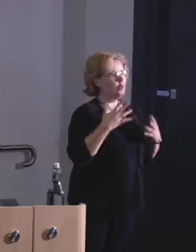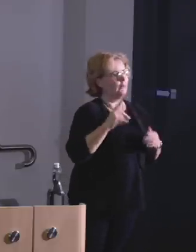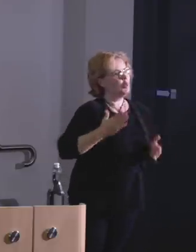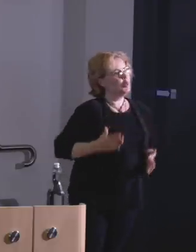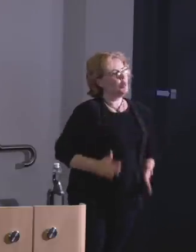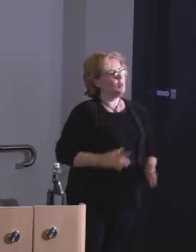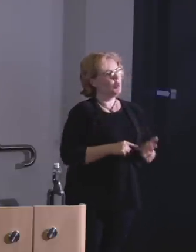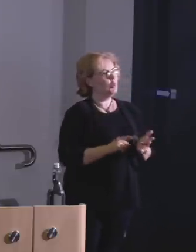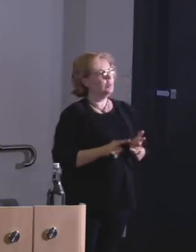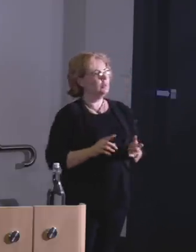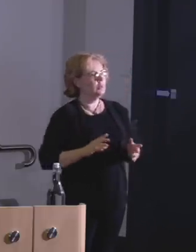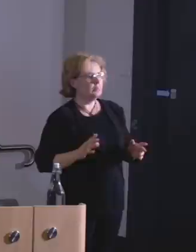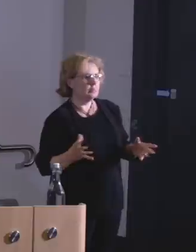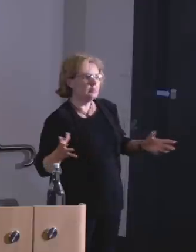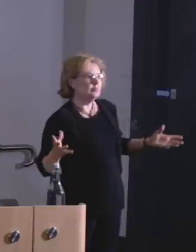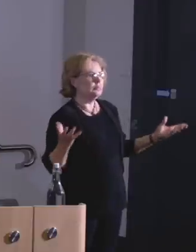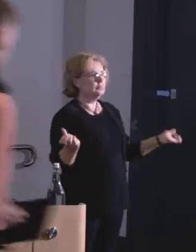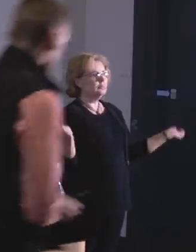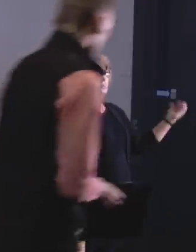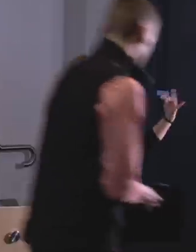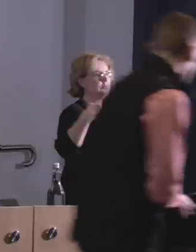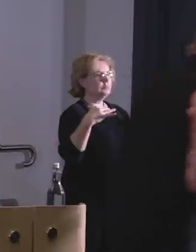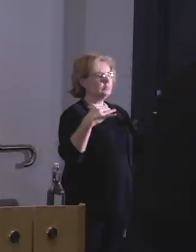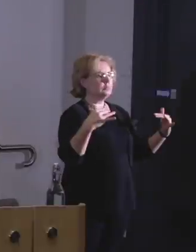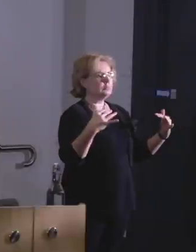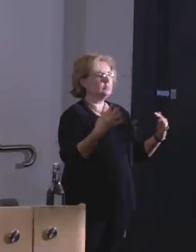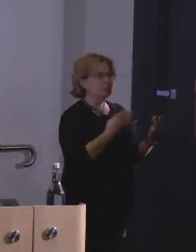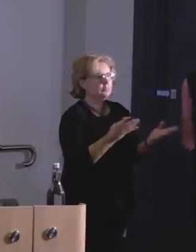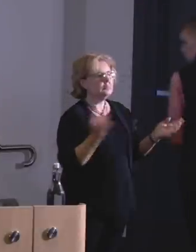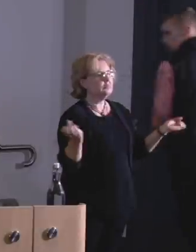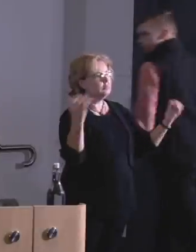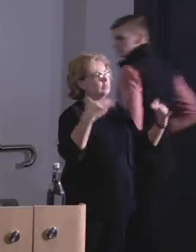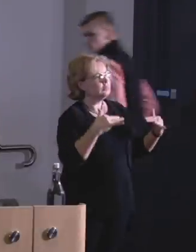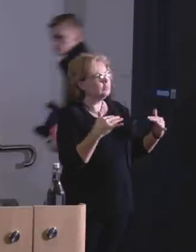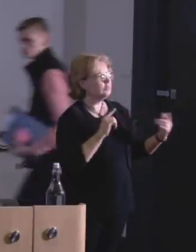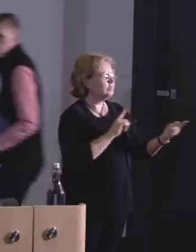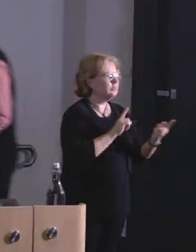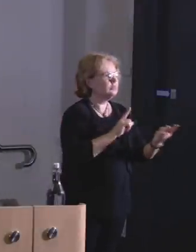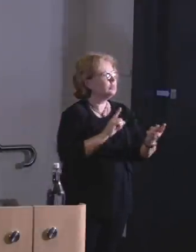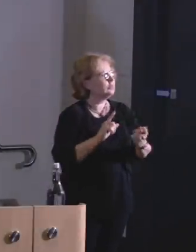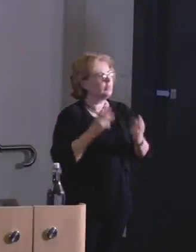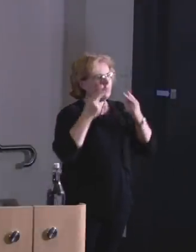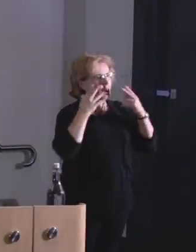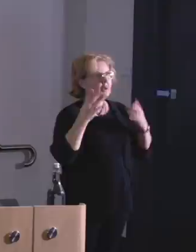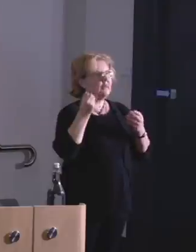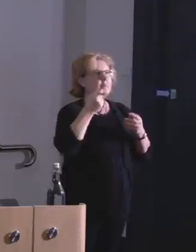together. It's a natural inclination for us to... Am I all right?